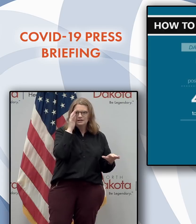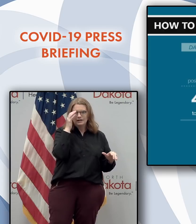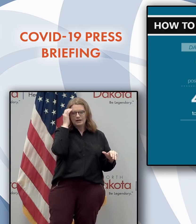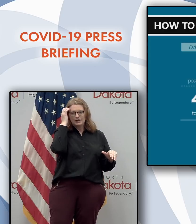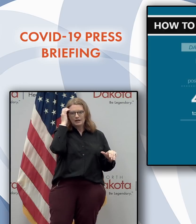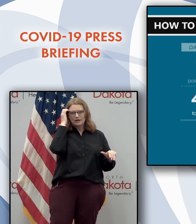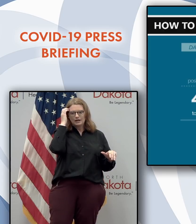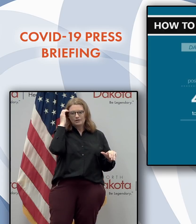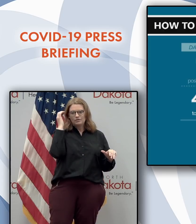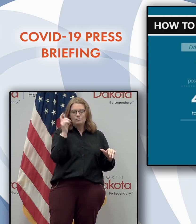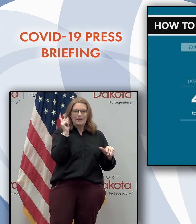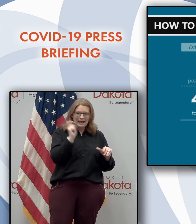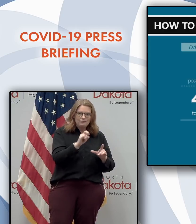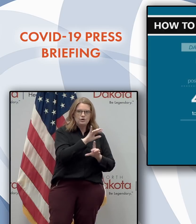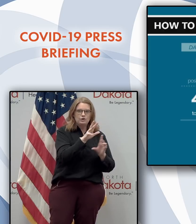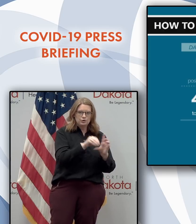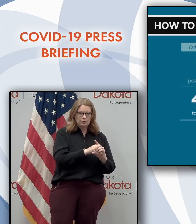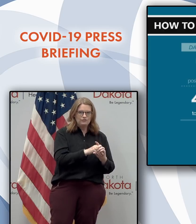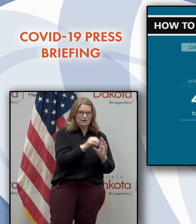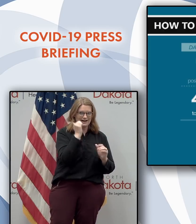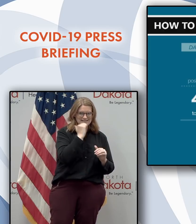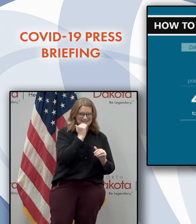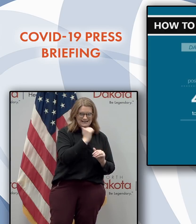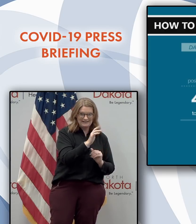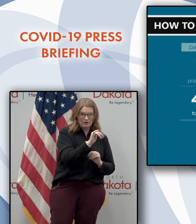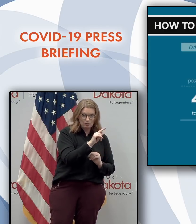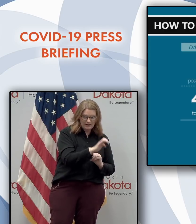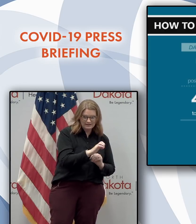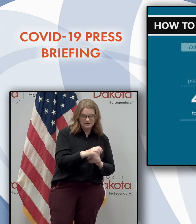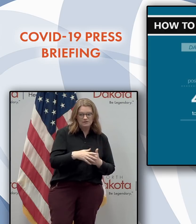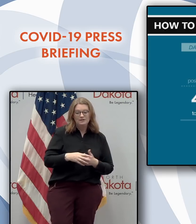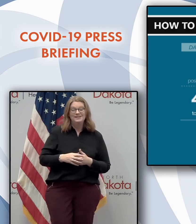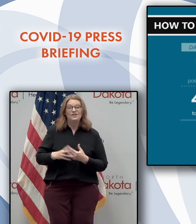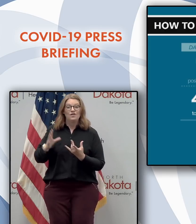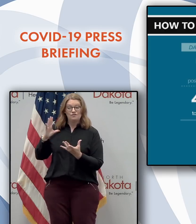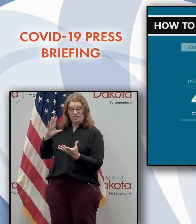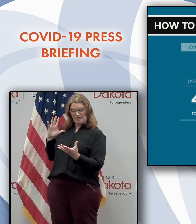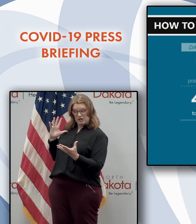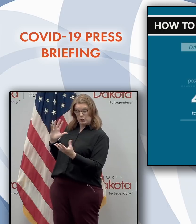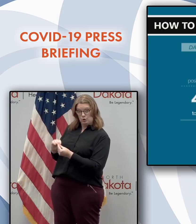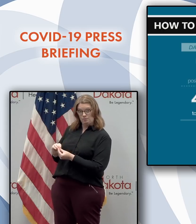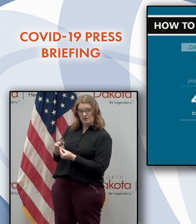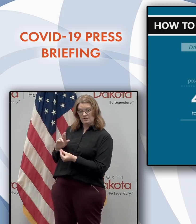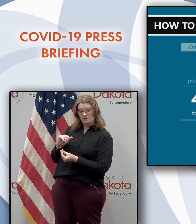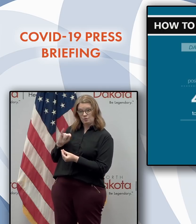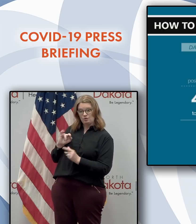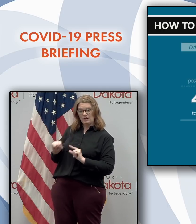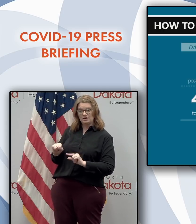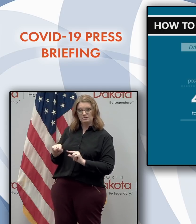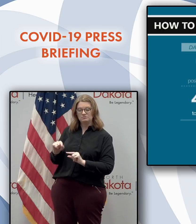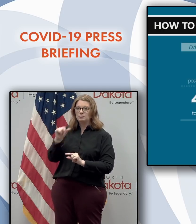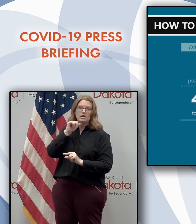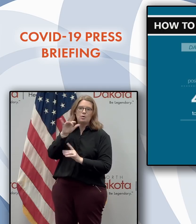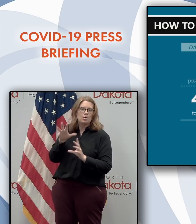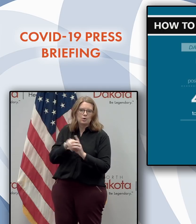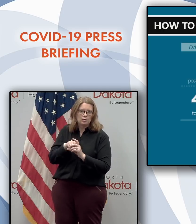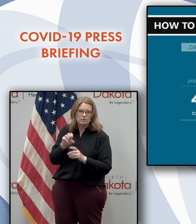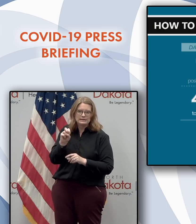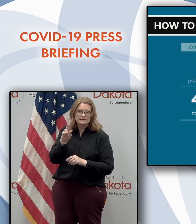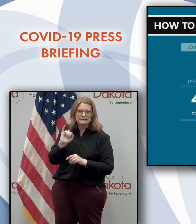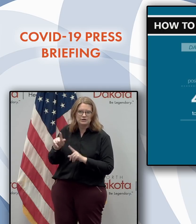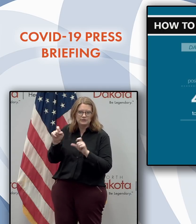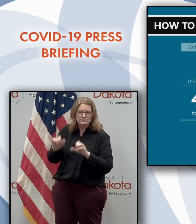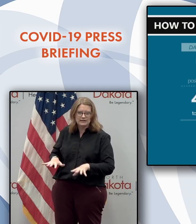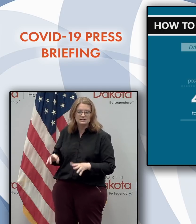for our daily positivity rate. Now, for the cumulative rate, which we've always been reporting, we don't count the serial tests. We only count